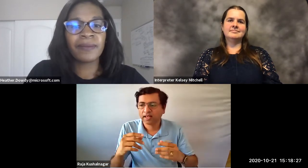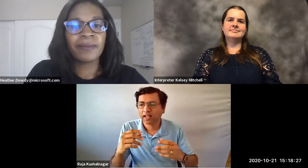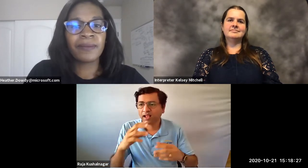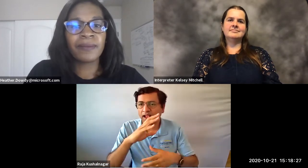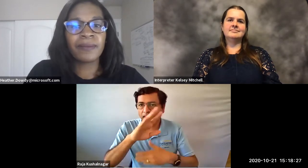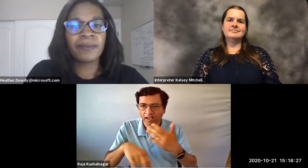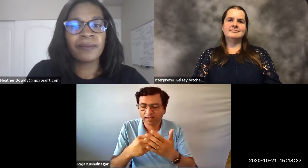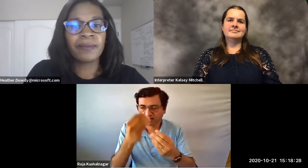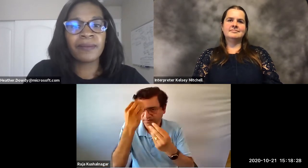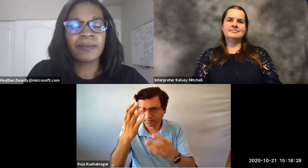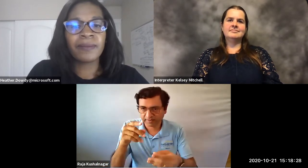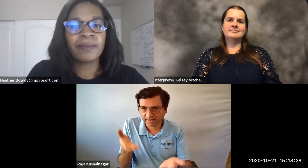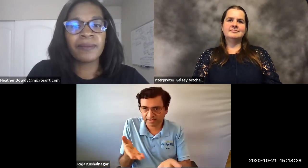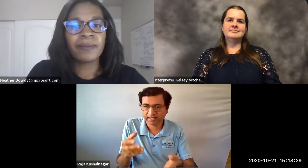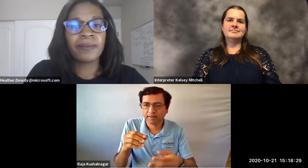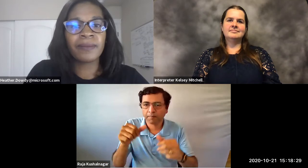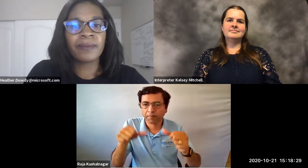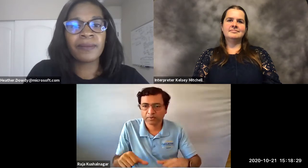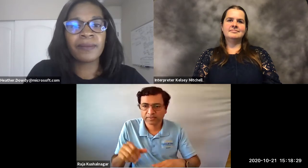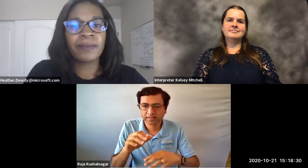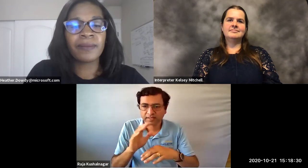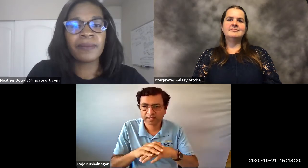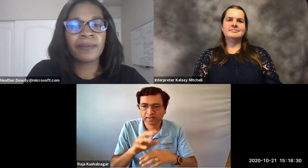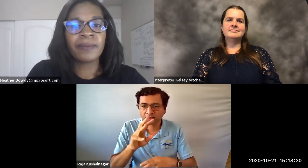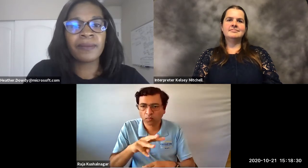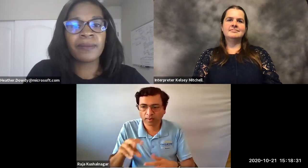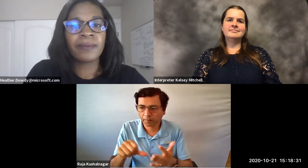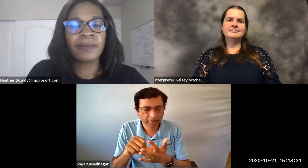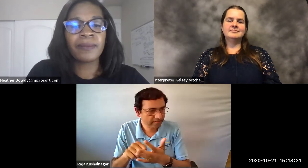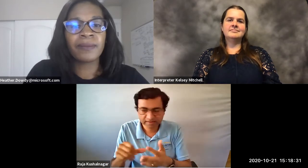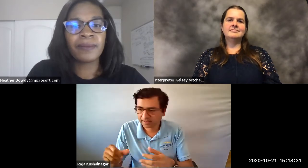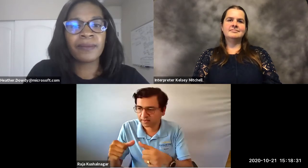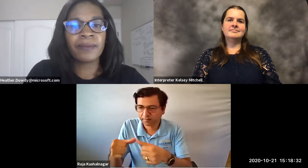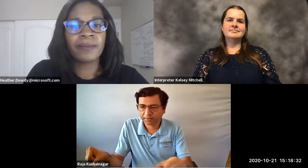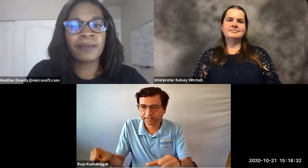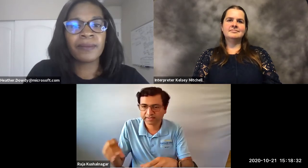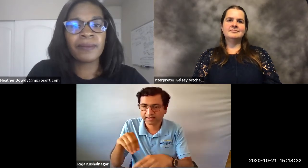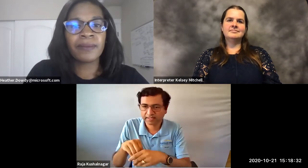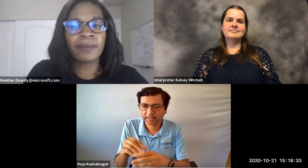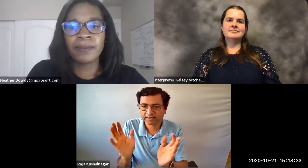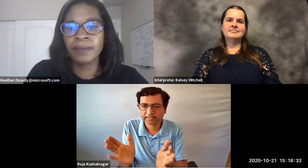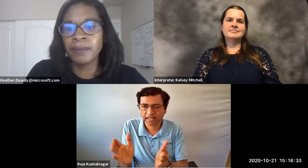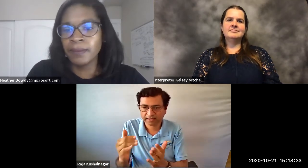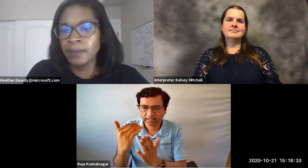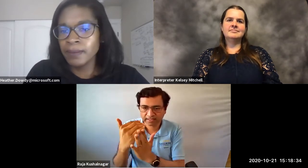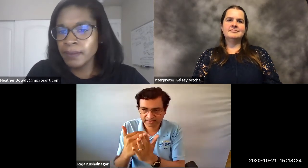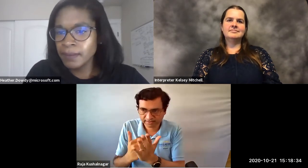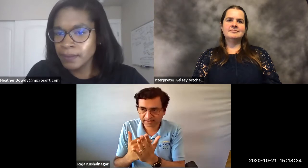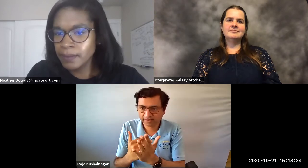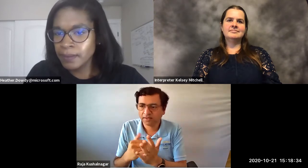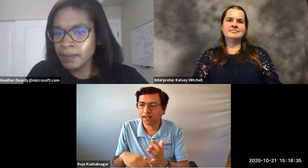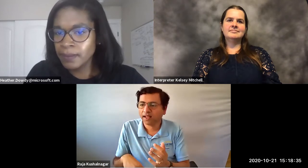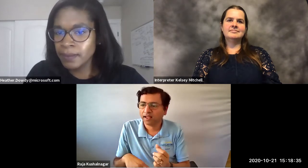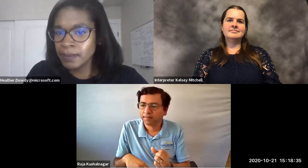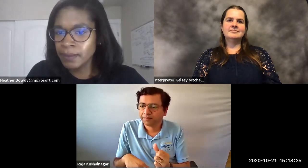have 3 upcoming events as well. All of the information regarding those events will be posted on our webpage,